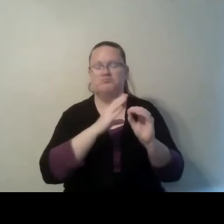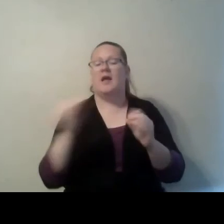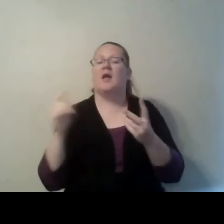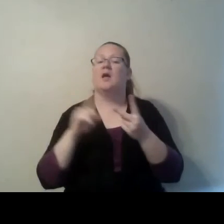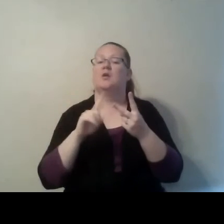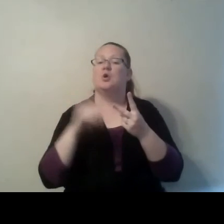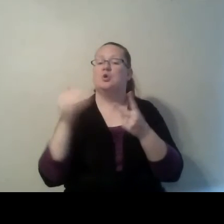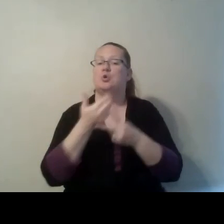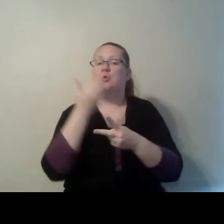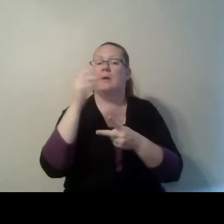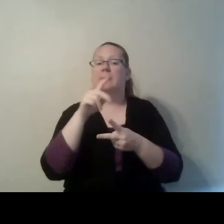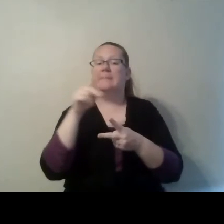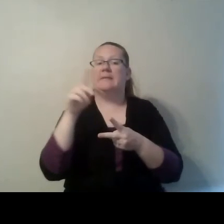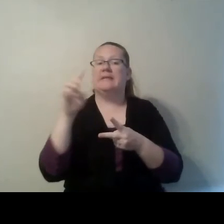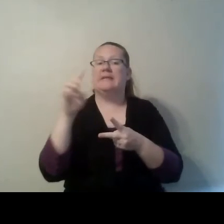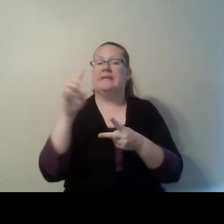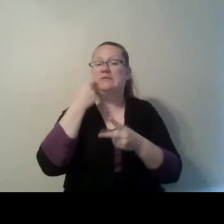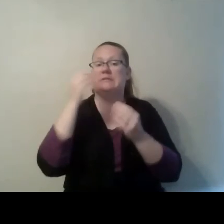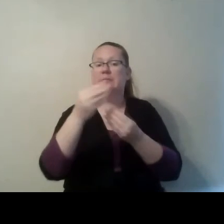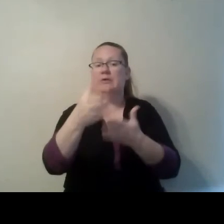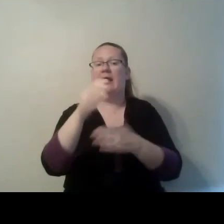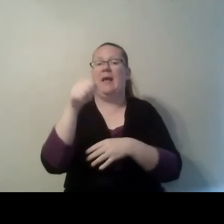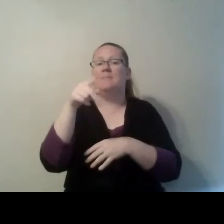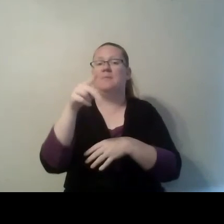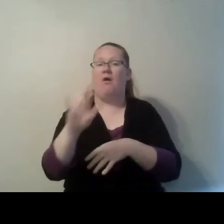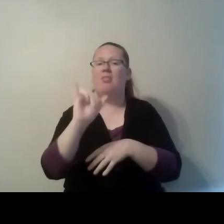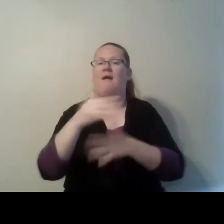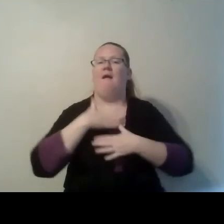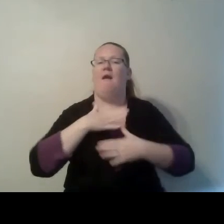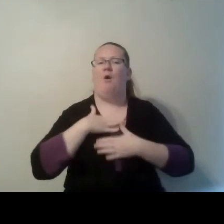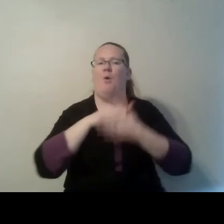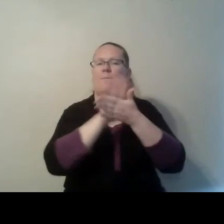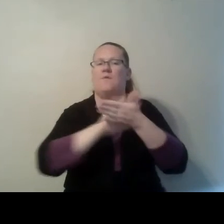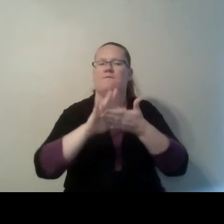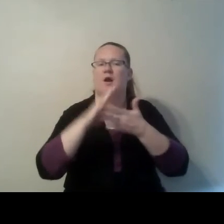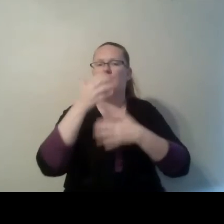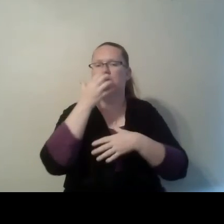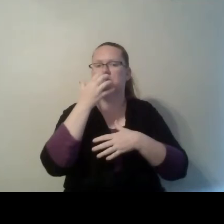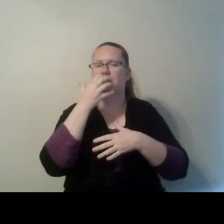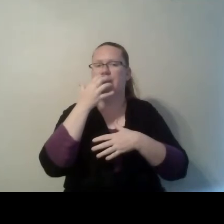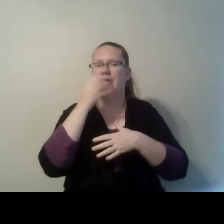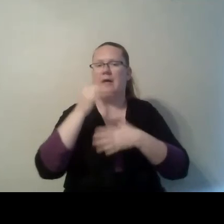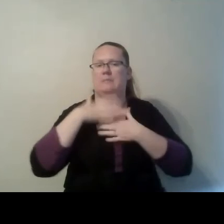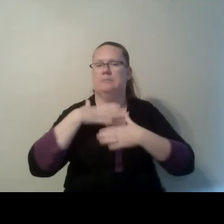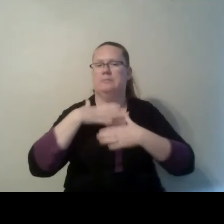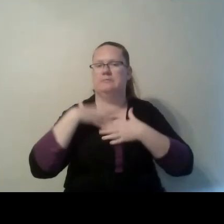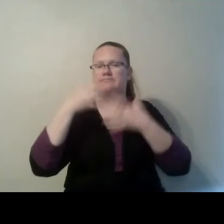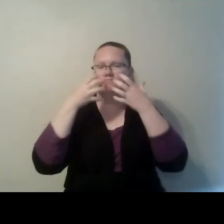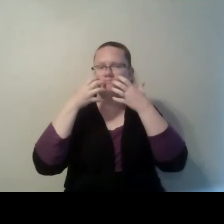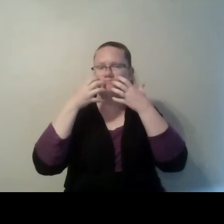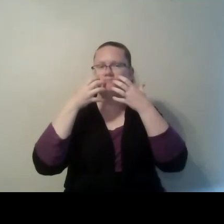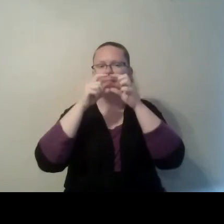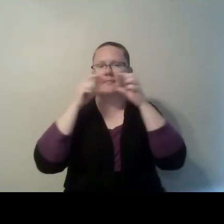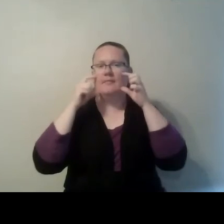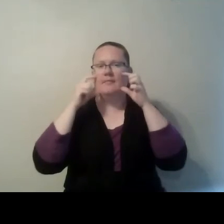we just pushed out the APRs, or the air purifying respirators, to our people who are using those now. And what that does